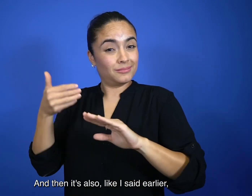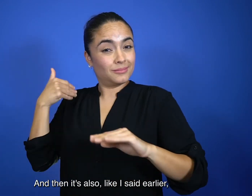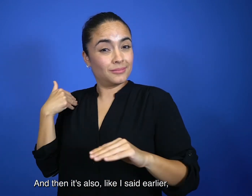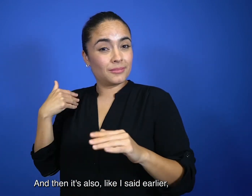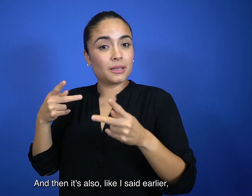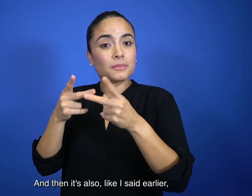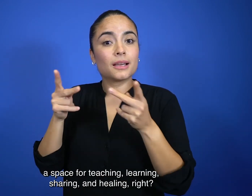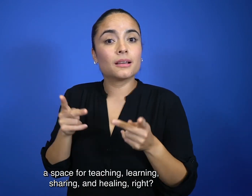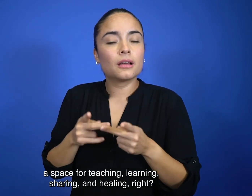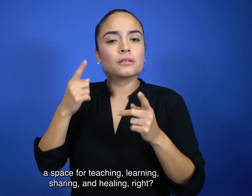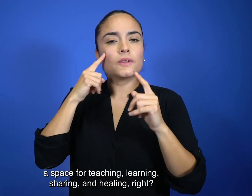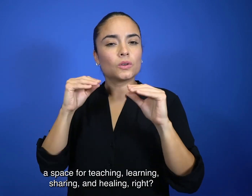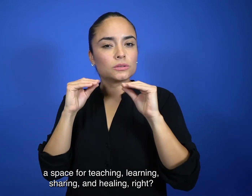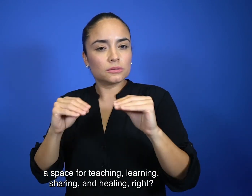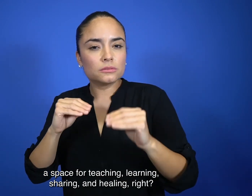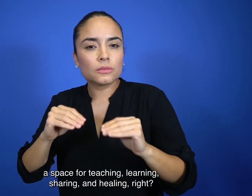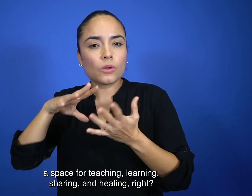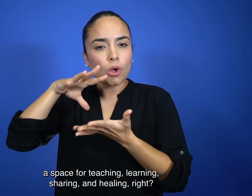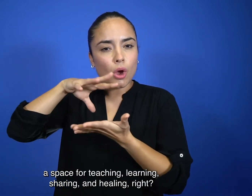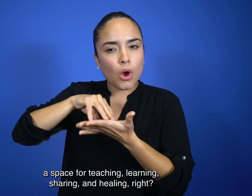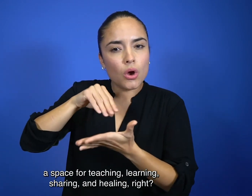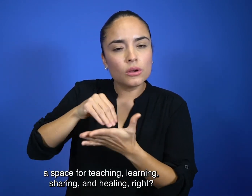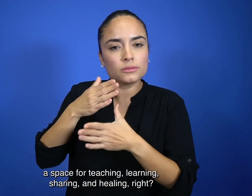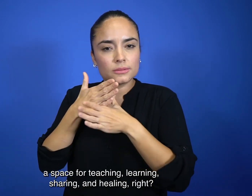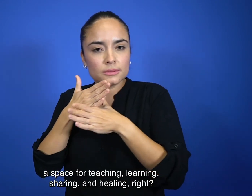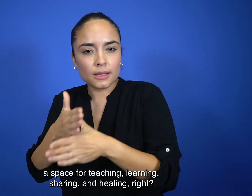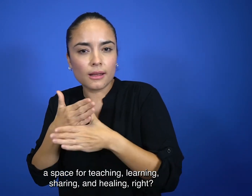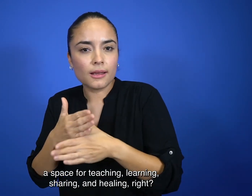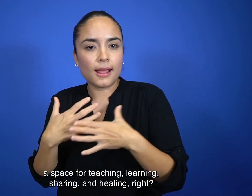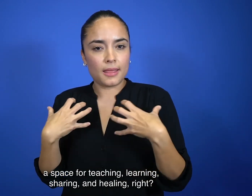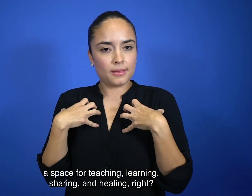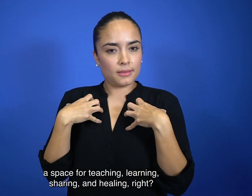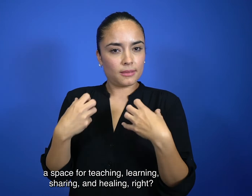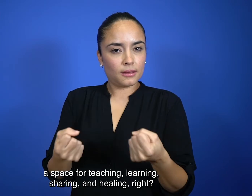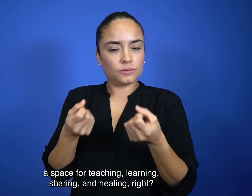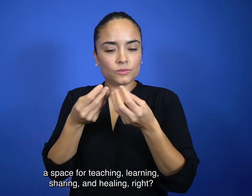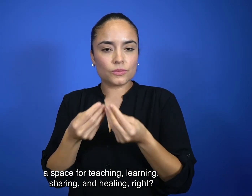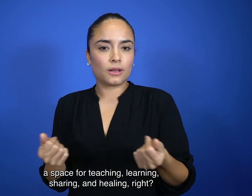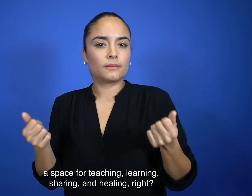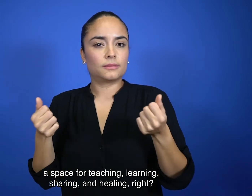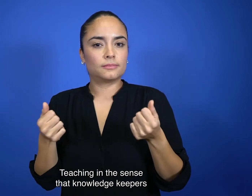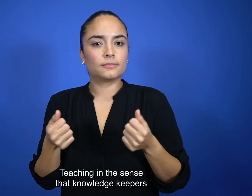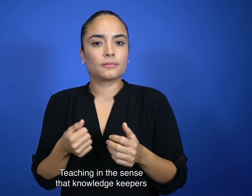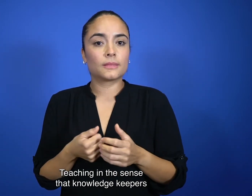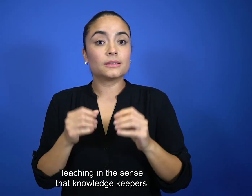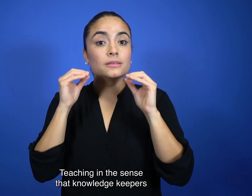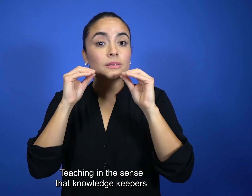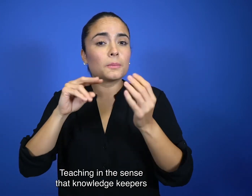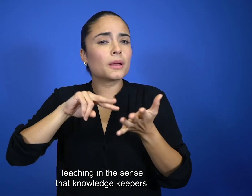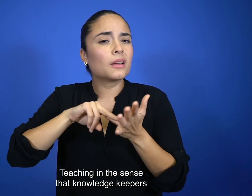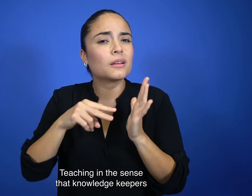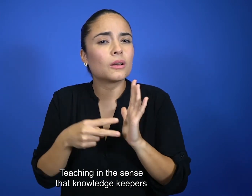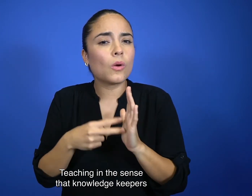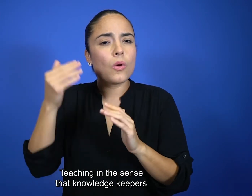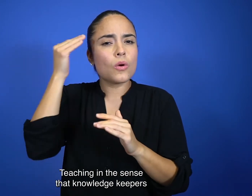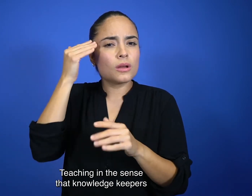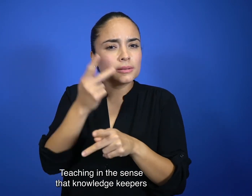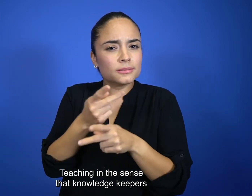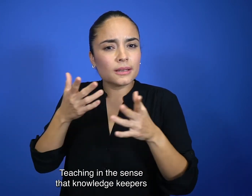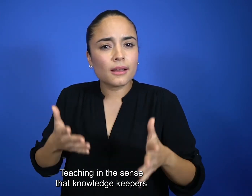said earlier, a space for teaching, learning, sharing, and healing, right? Teaching in the sense that knowledge